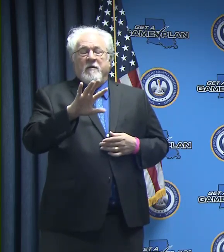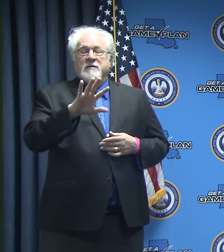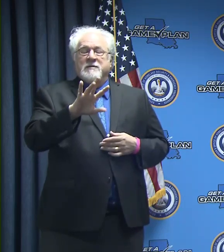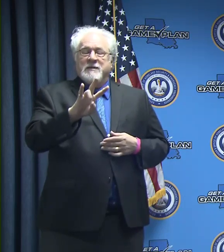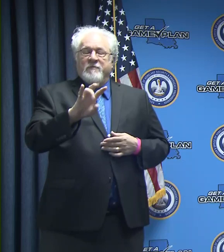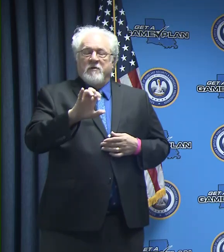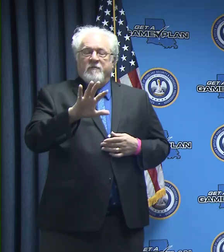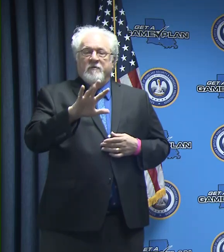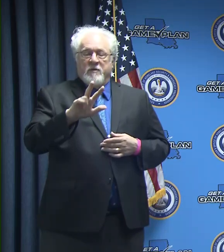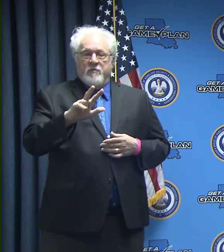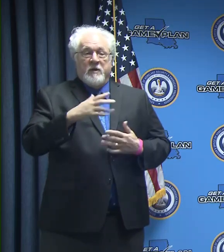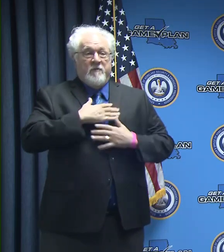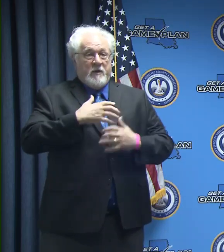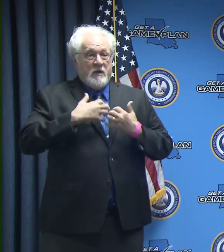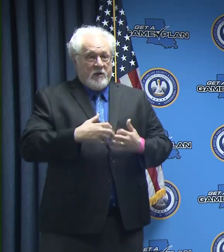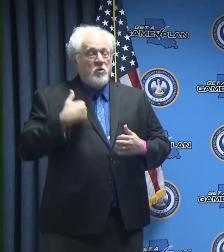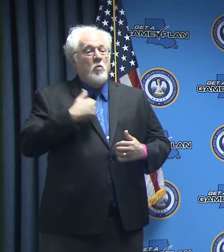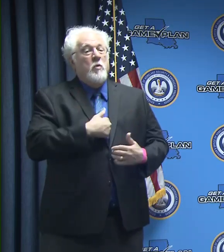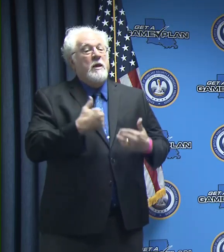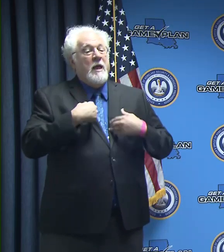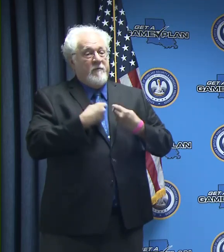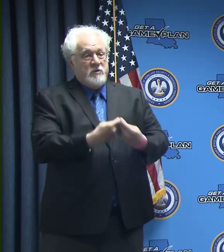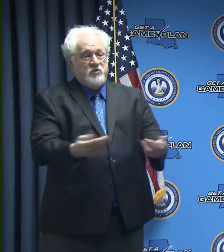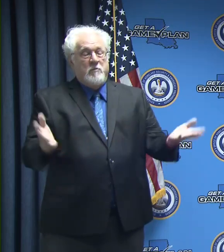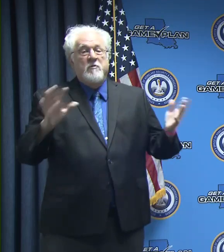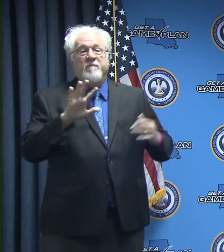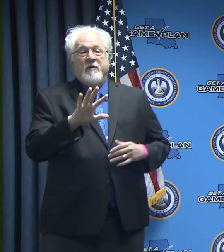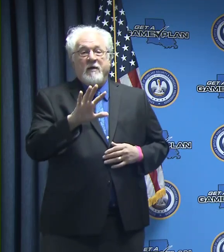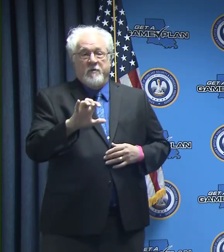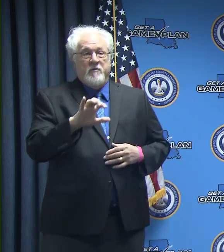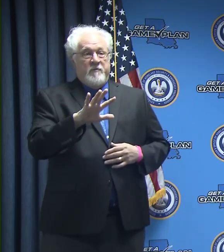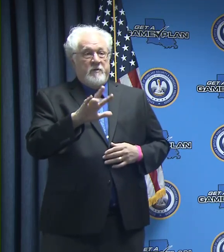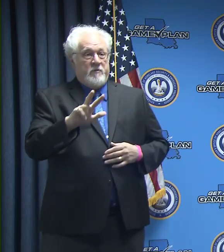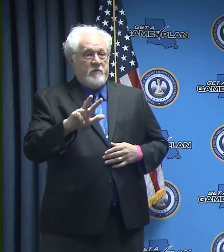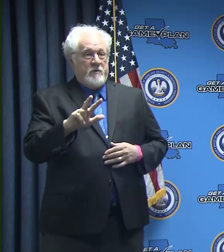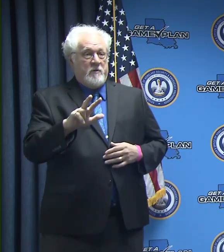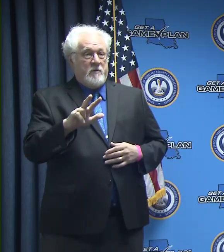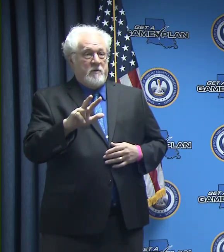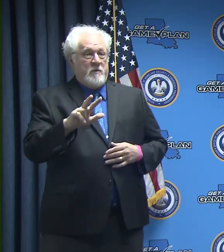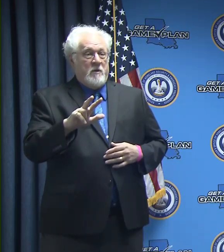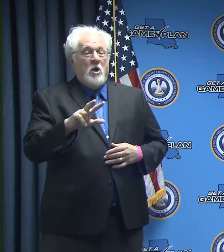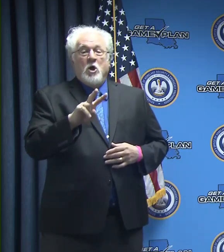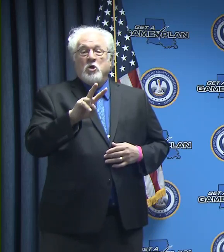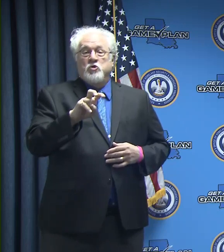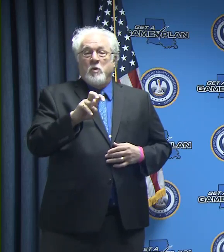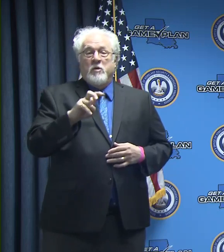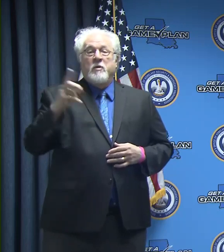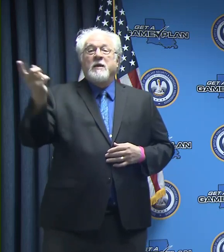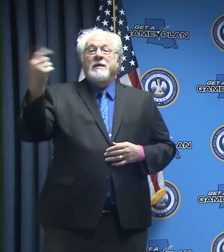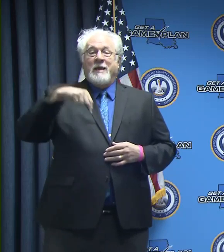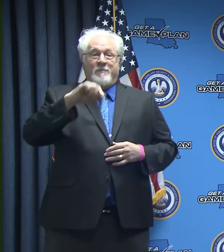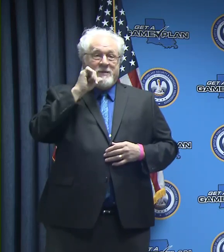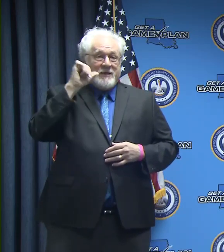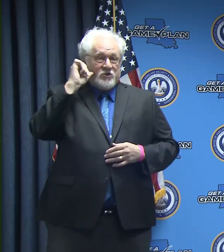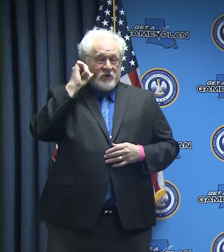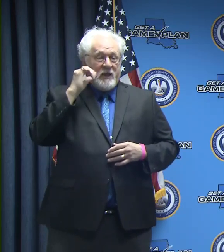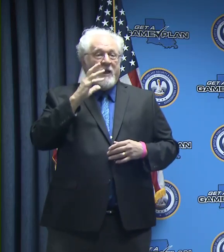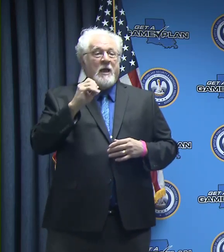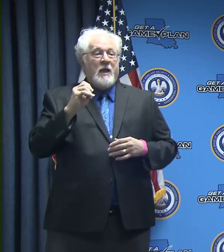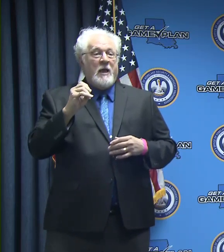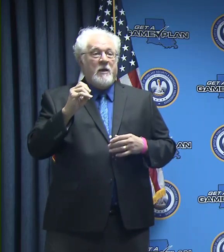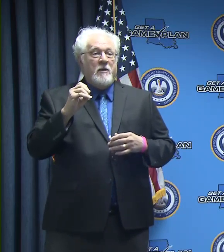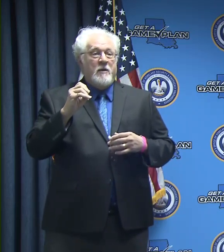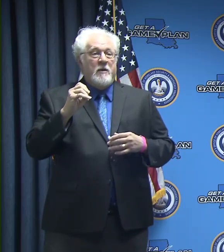that we have received in Louisiana, we have distributed 553 of them. 200 of them came in yesterday, and they